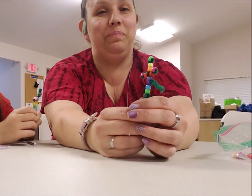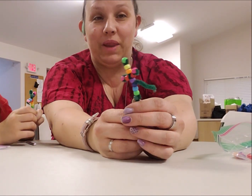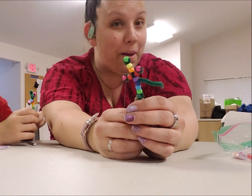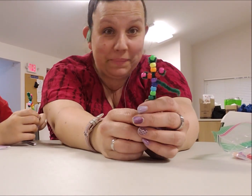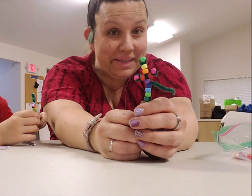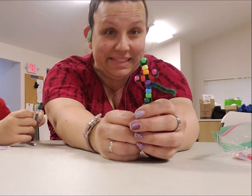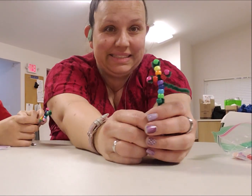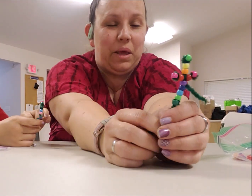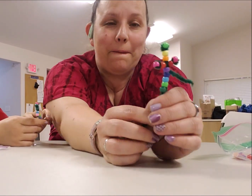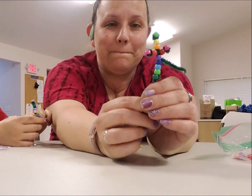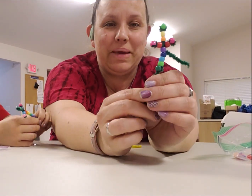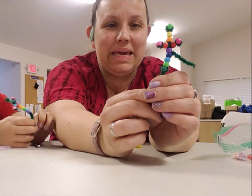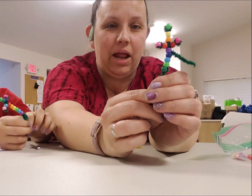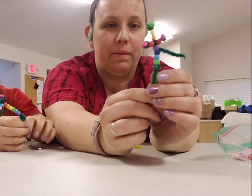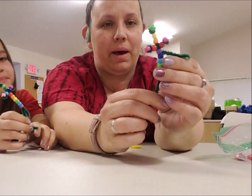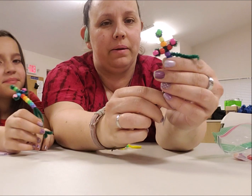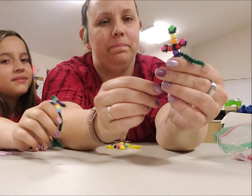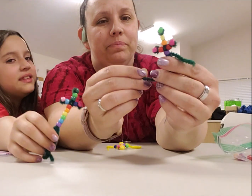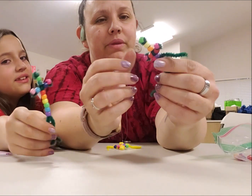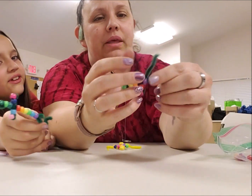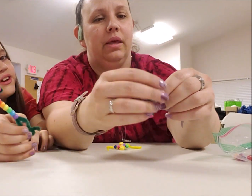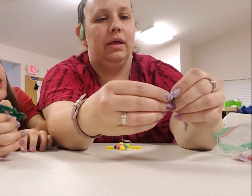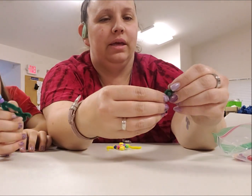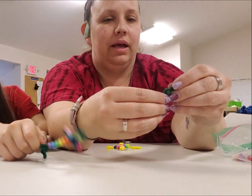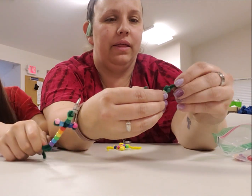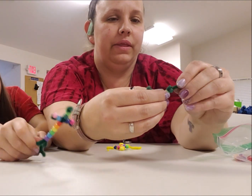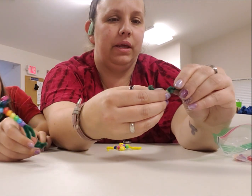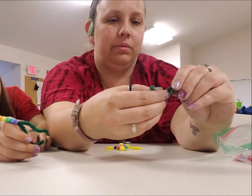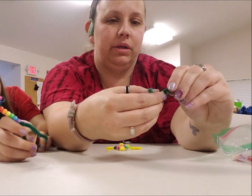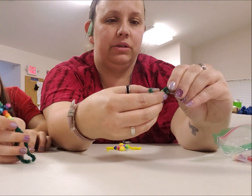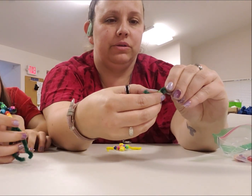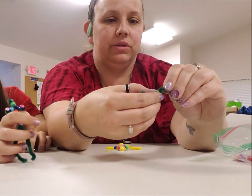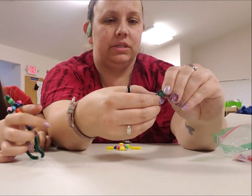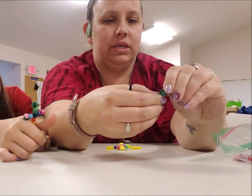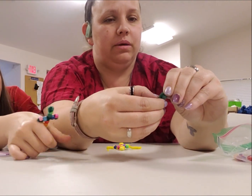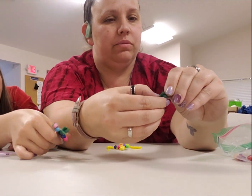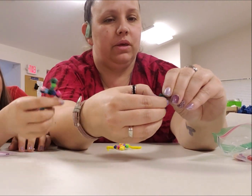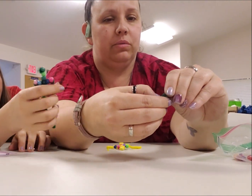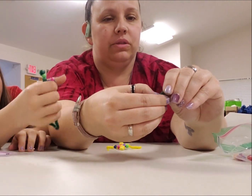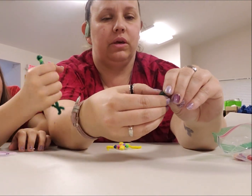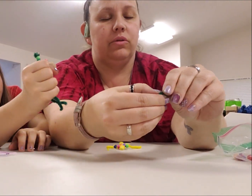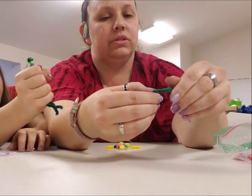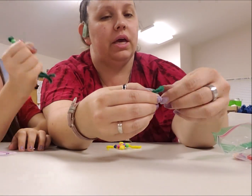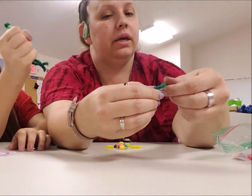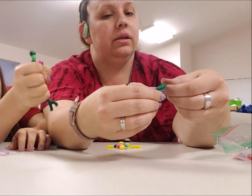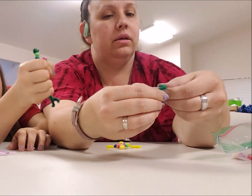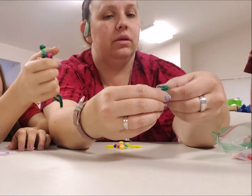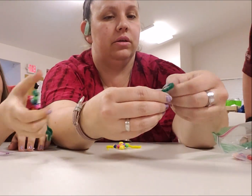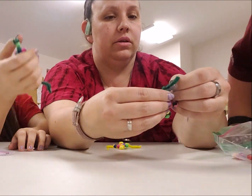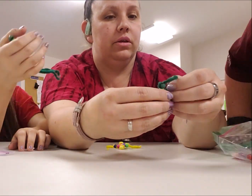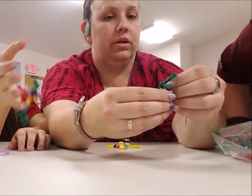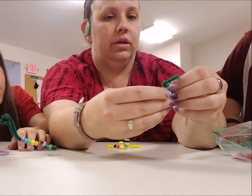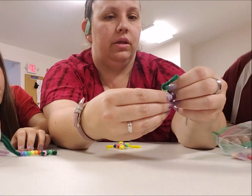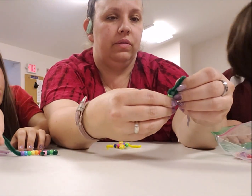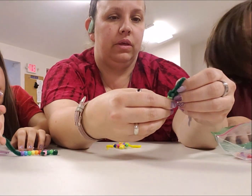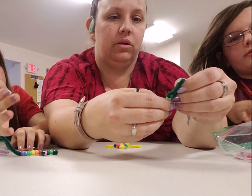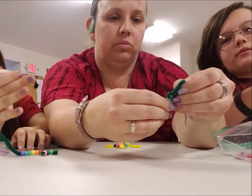not beans, bead on the bottom. These are obviously. And then I'm gonna do the same thing with the other side. Thank you,